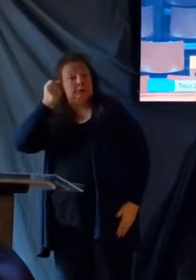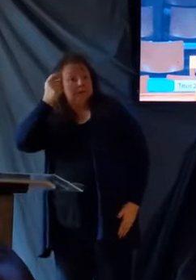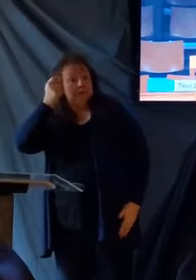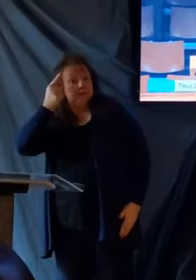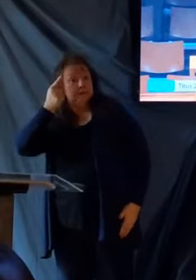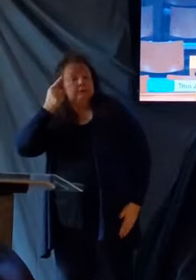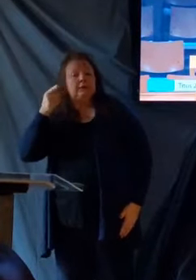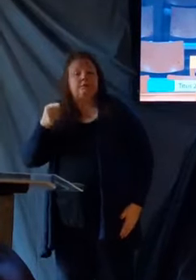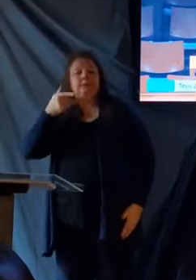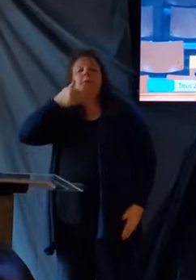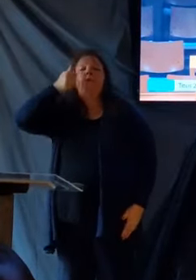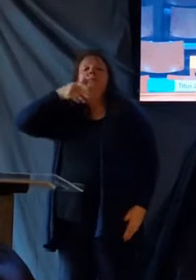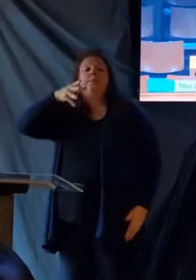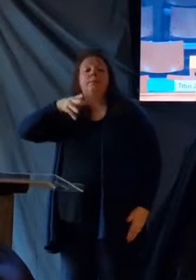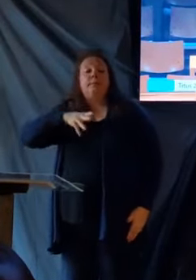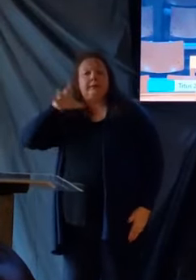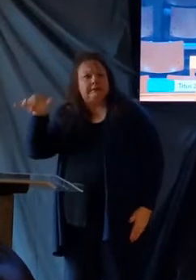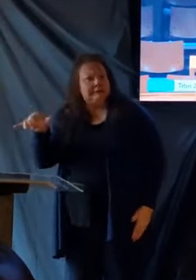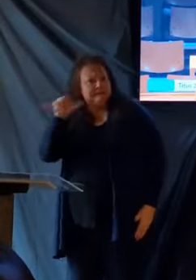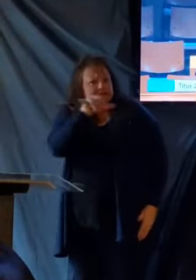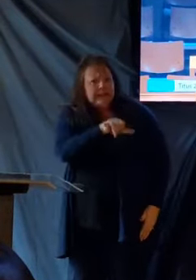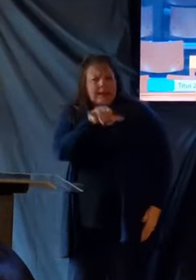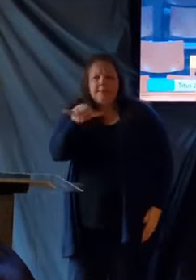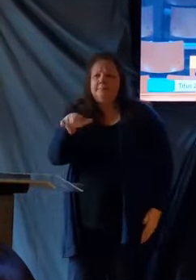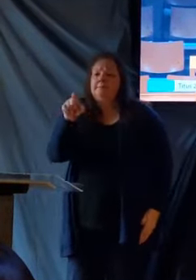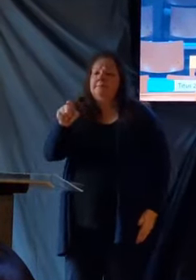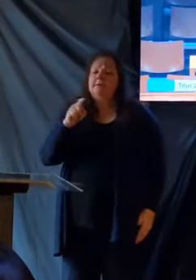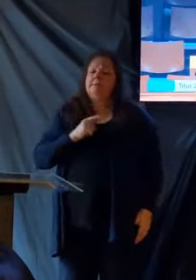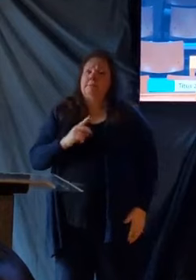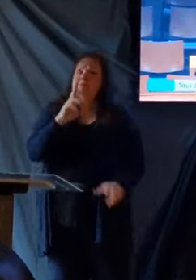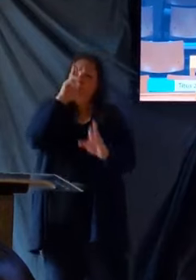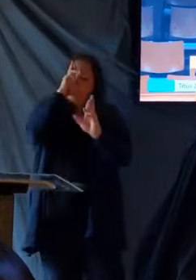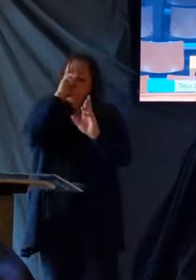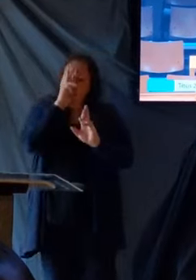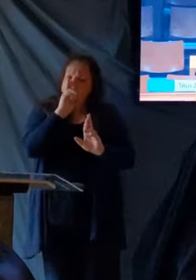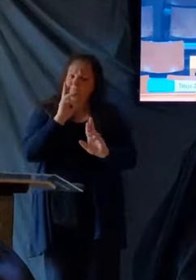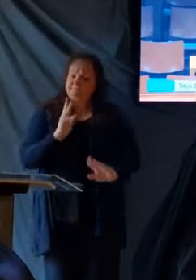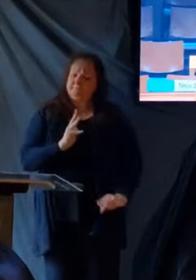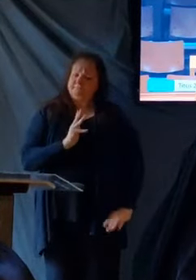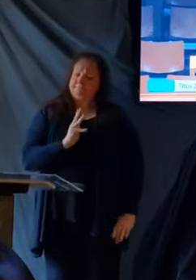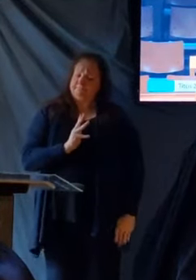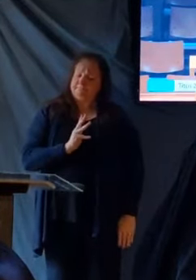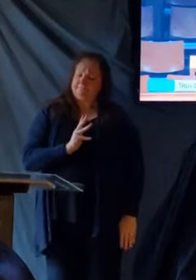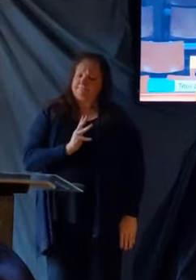older women likewise are to be reverent.